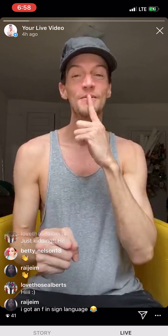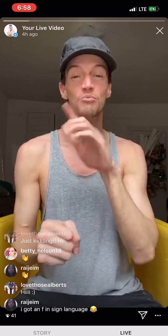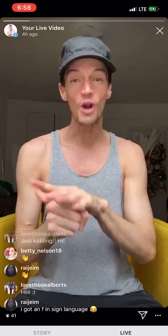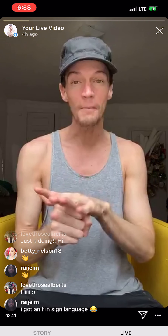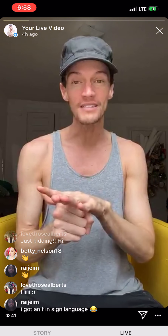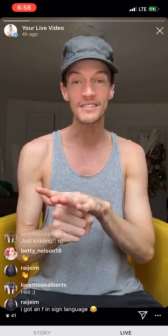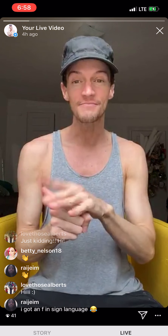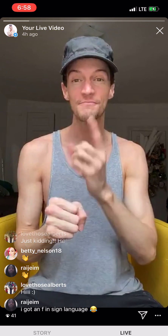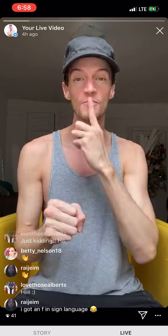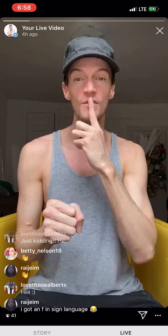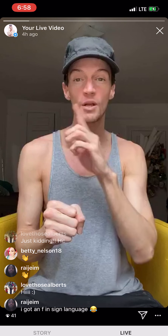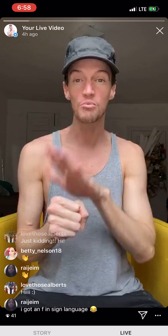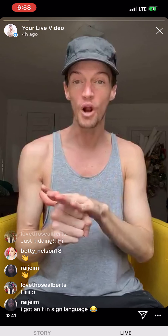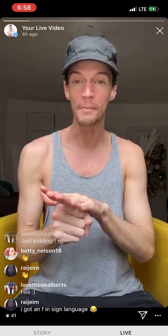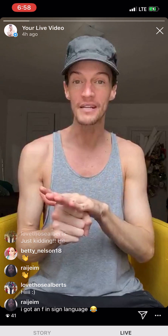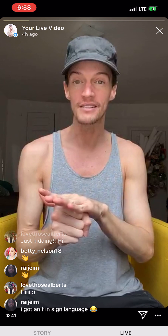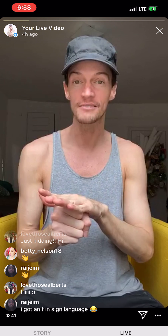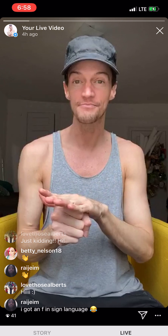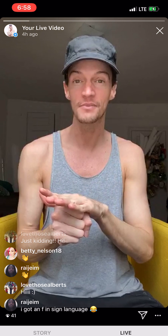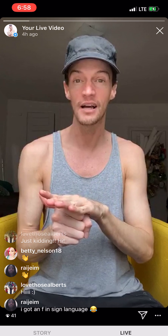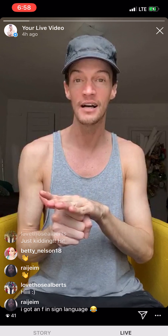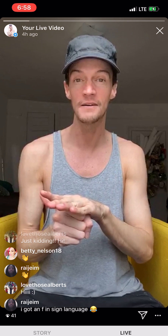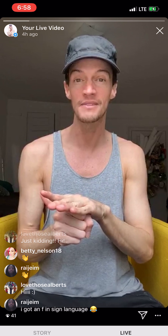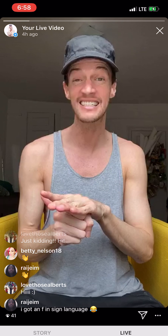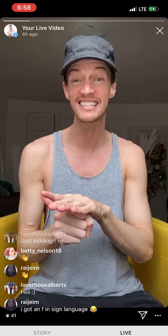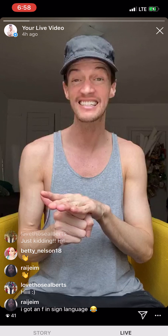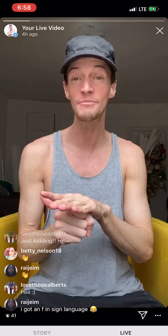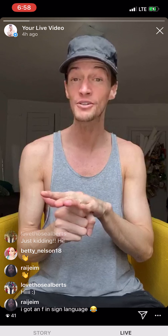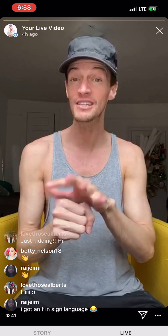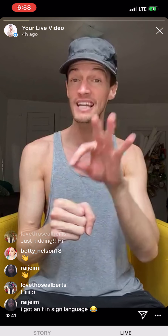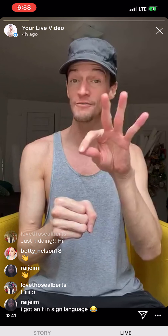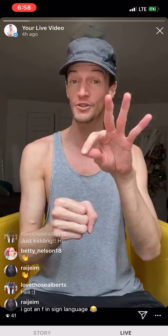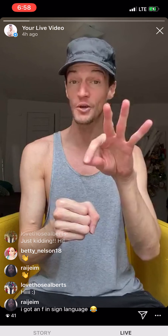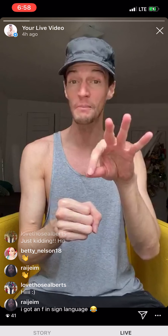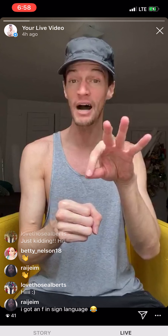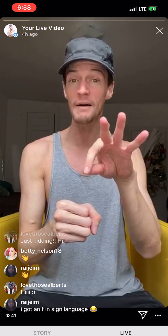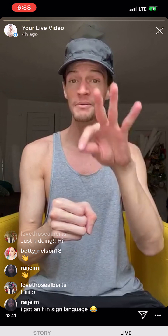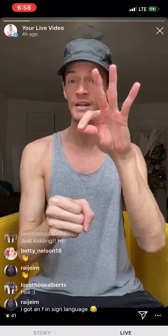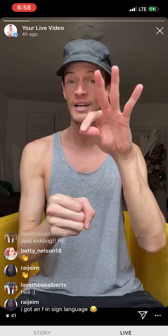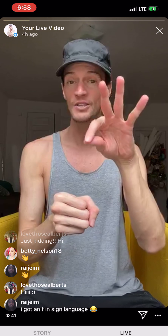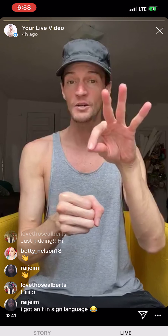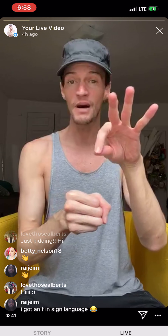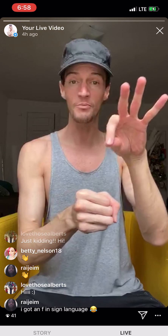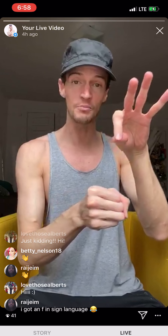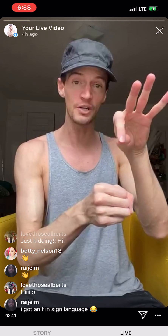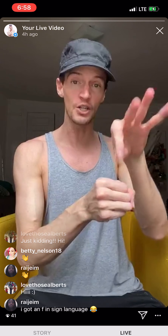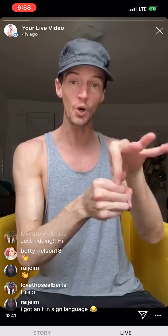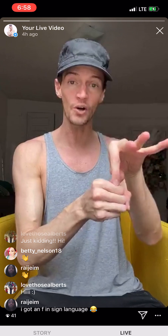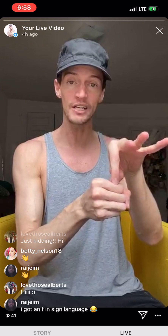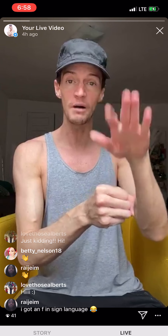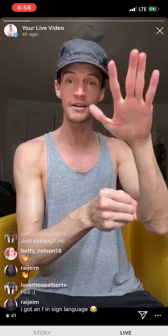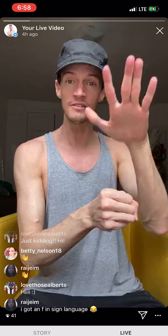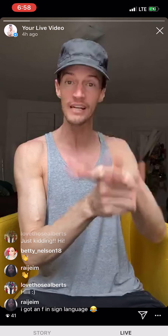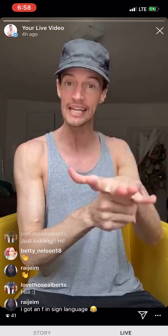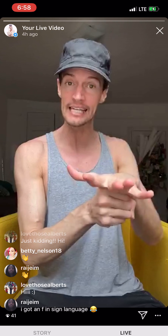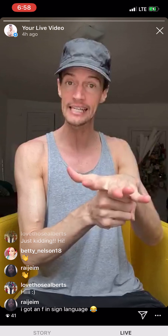Promise. Promise. This is similar to the sign for soda pop. Soda pop. was putting the cork in a bottle and hitting it.